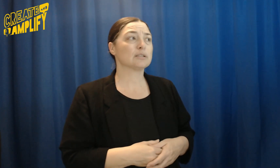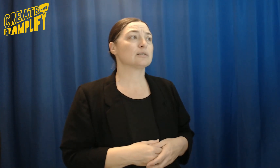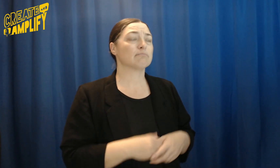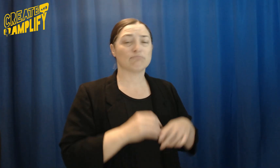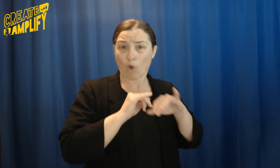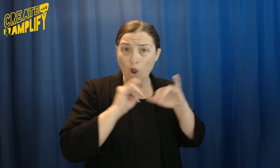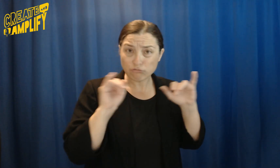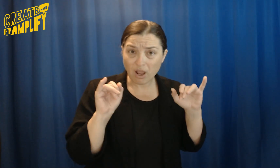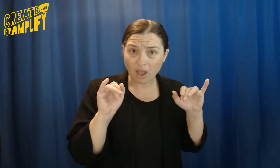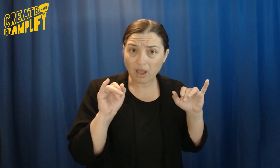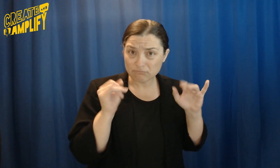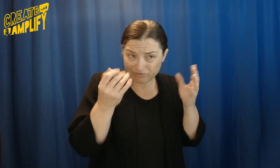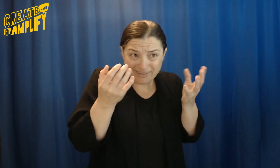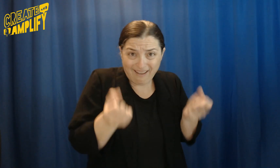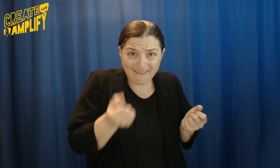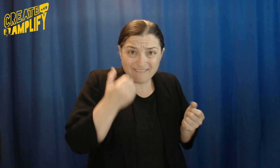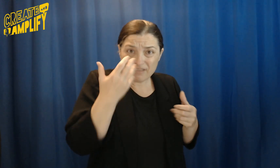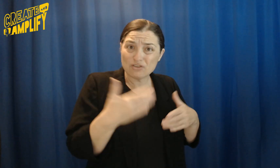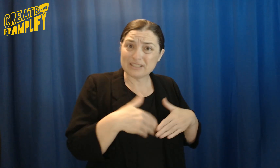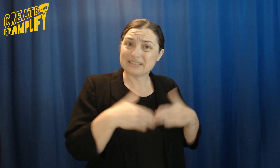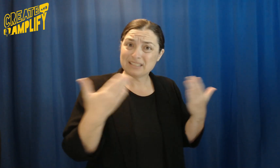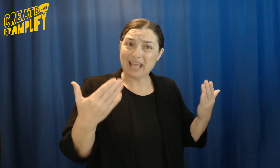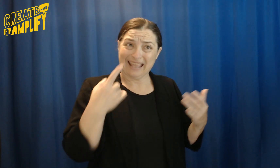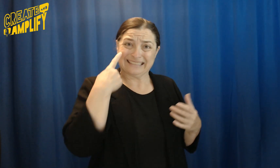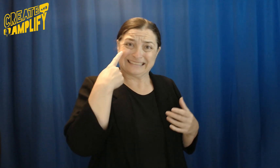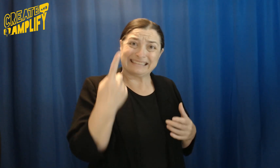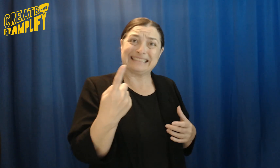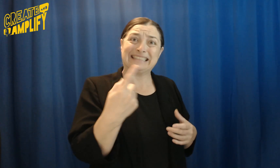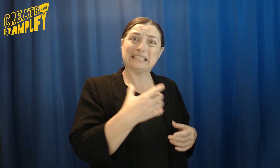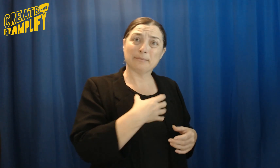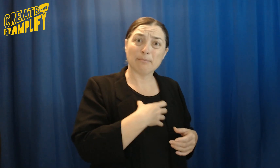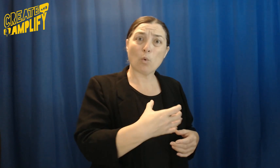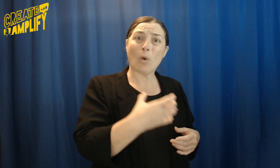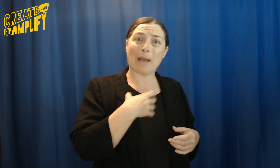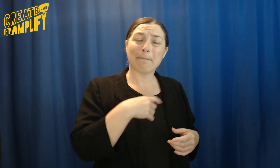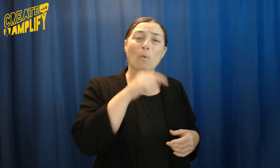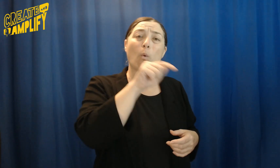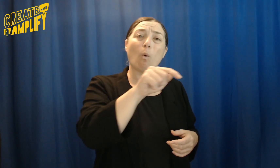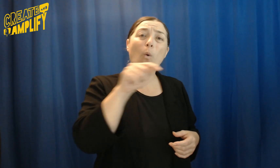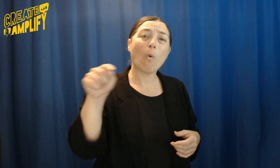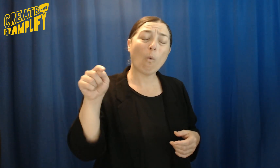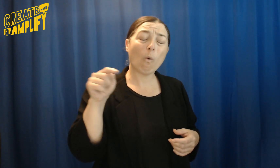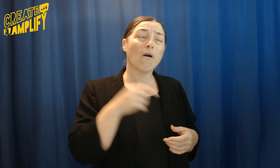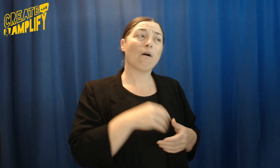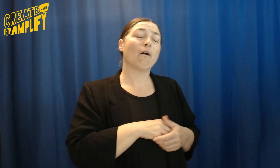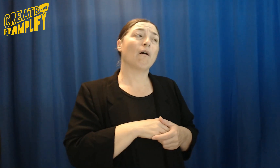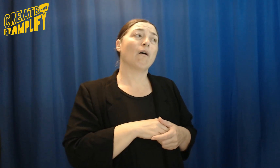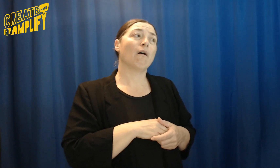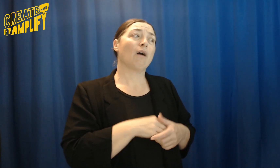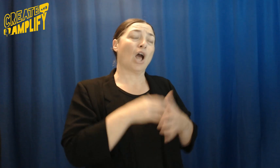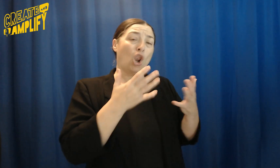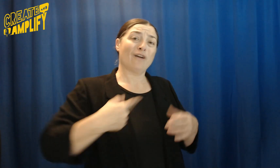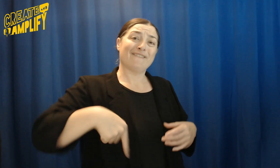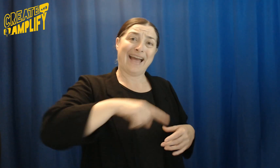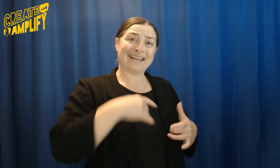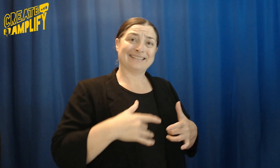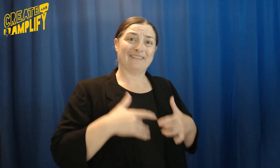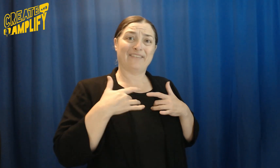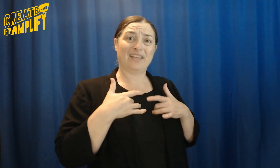we're seeing unfold more and more. And I know that a lot of us feel more and more helpless in that. There's often